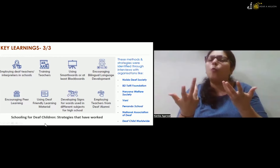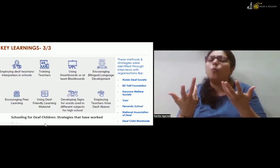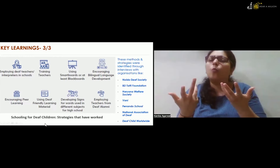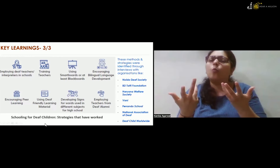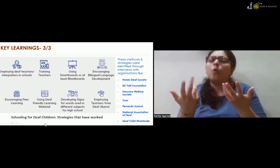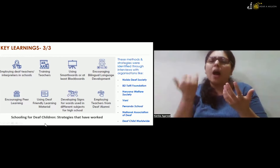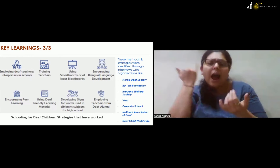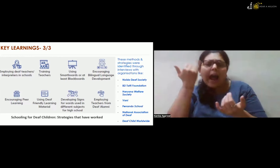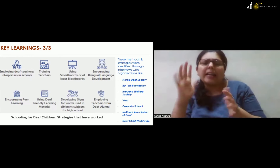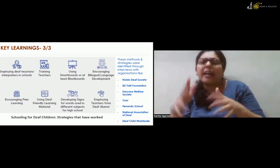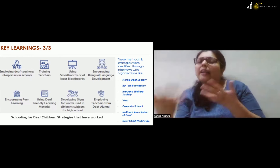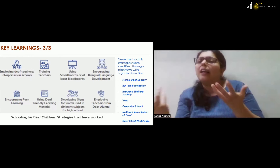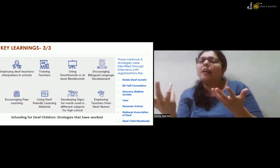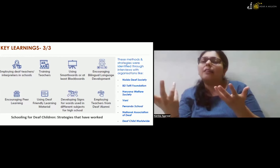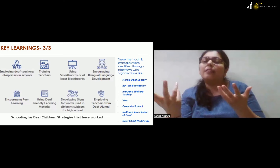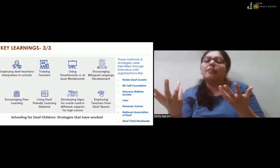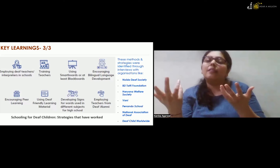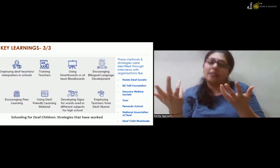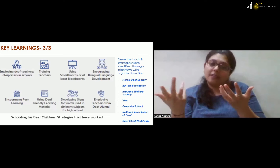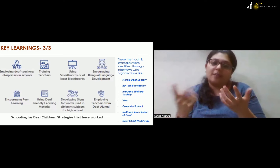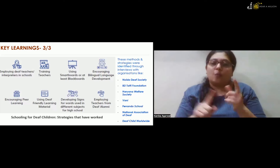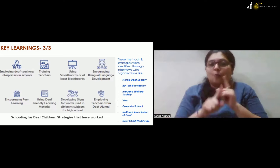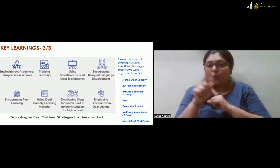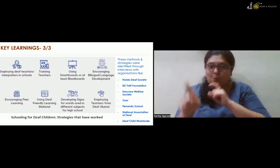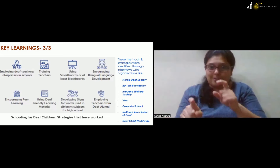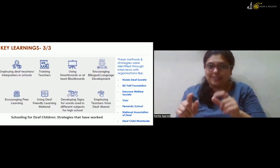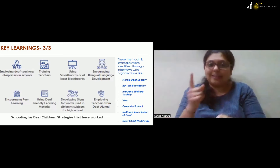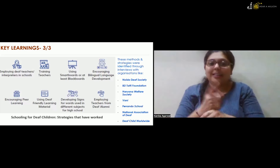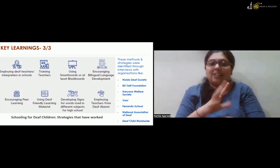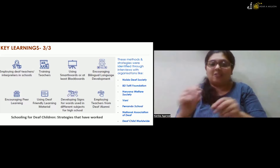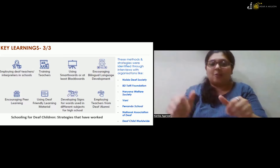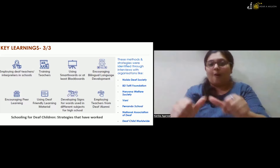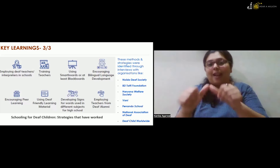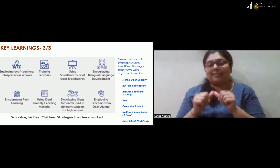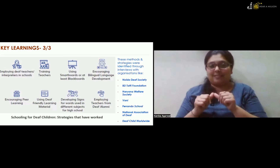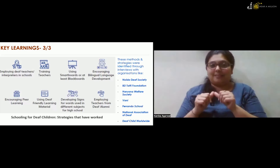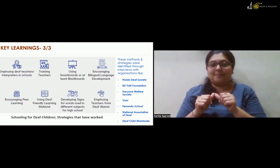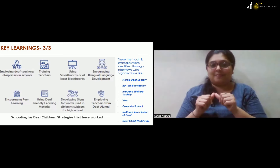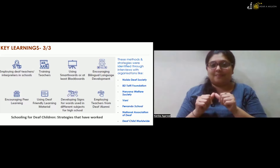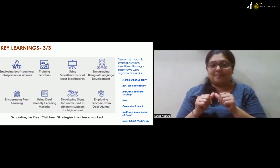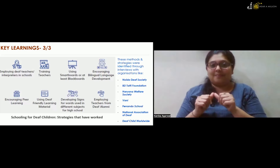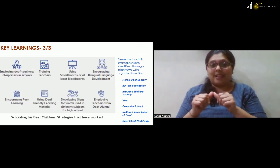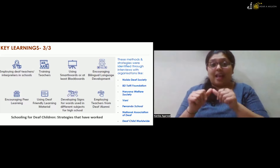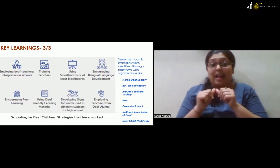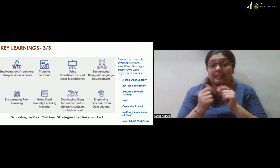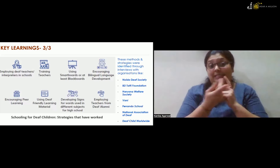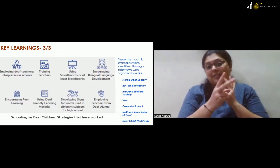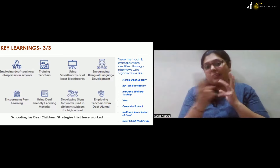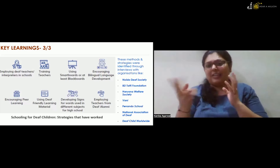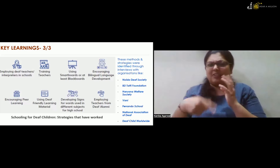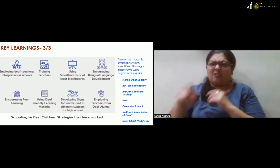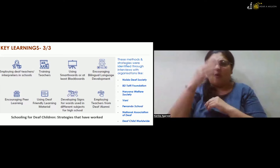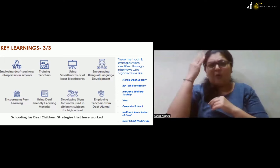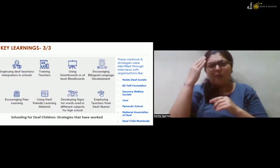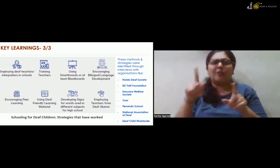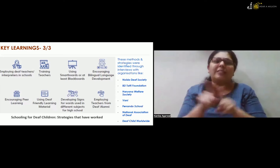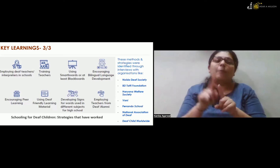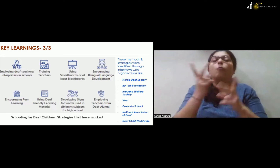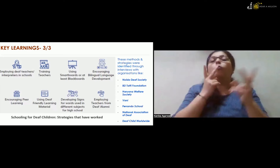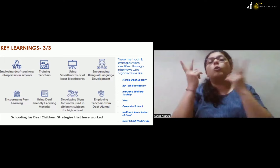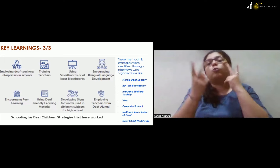children. These were we basically wanted their ideas and their